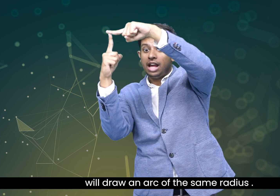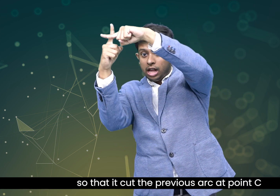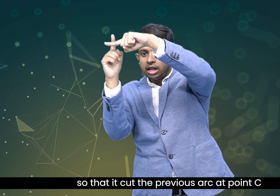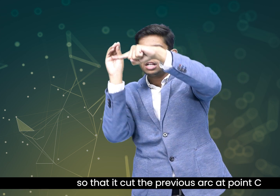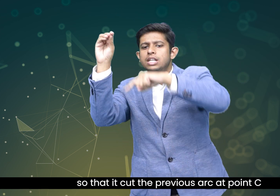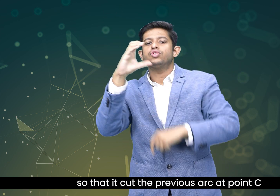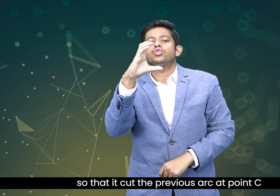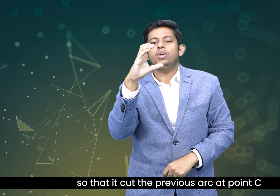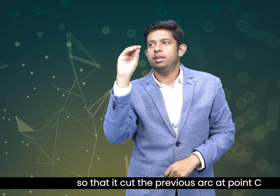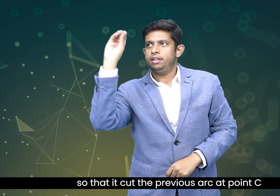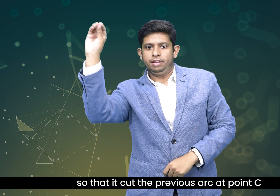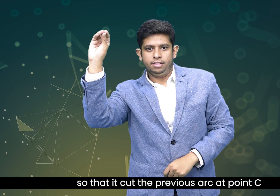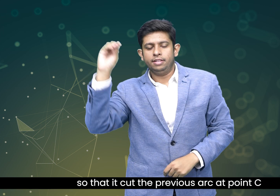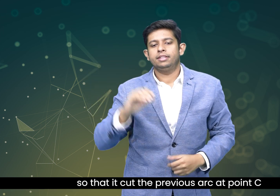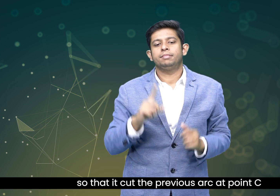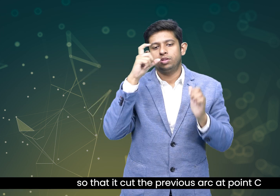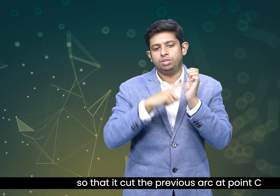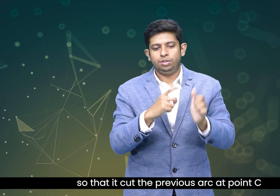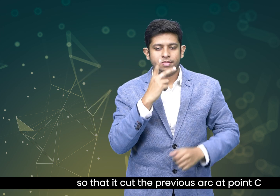so that it cut the previous arc at point C.